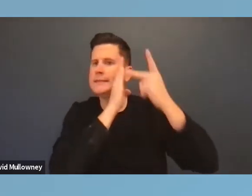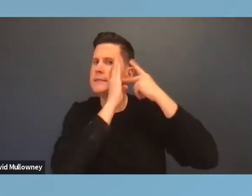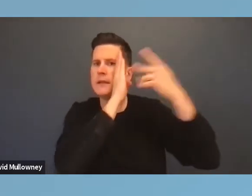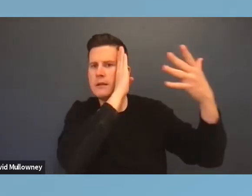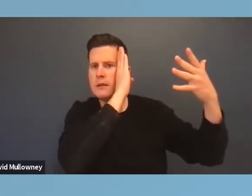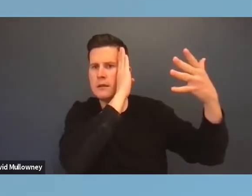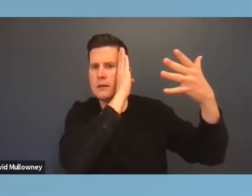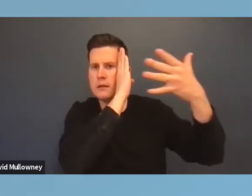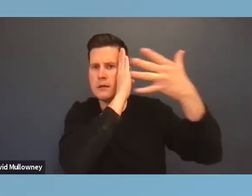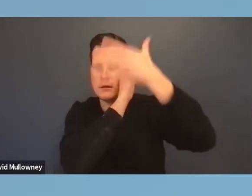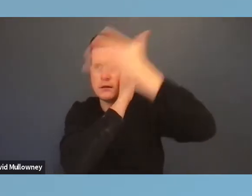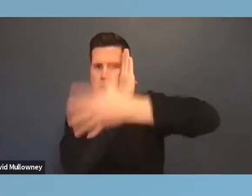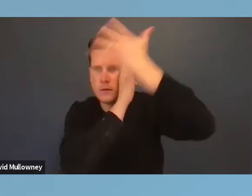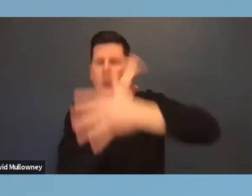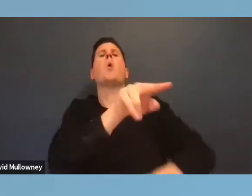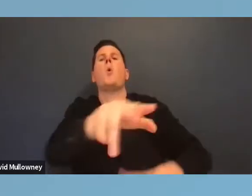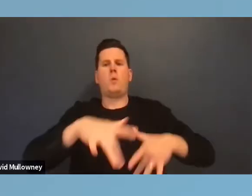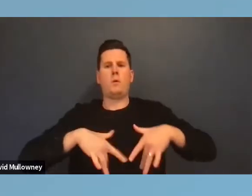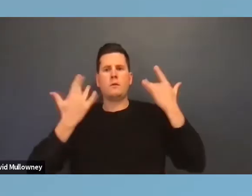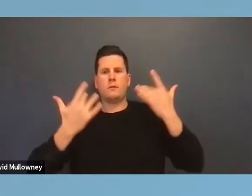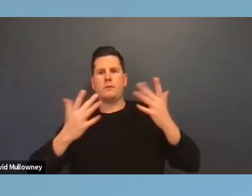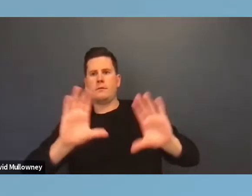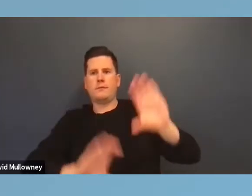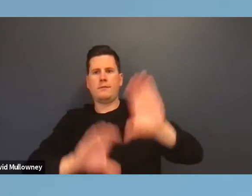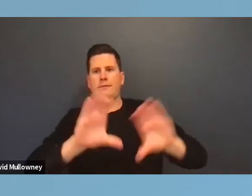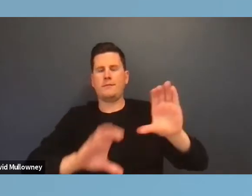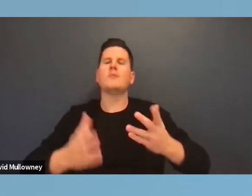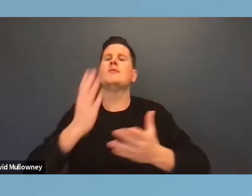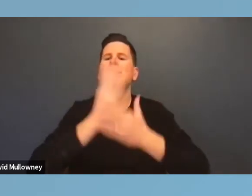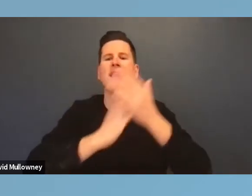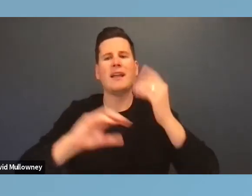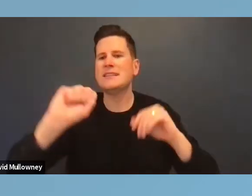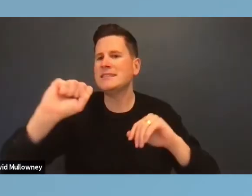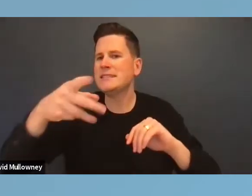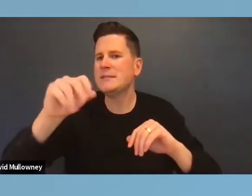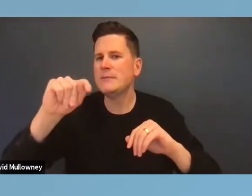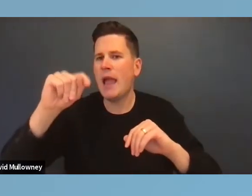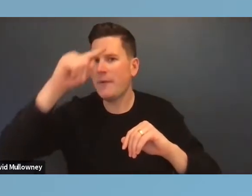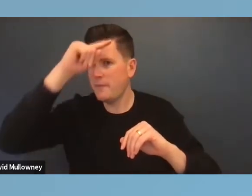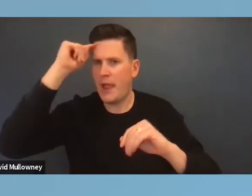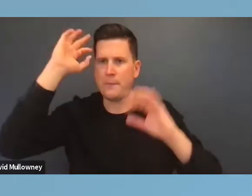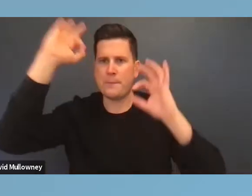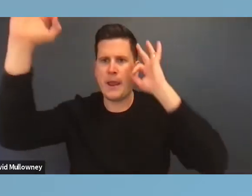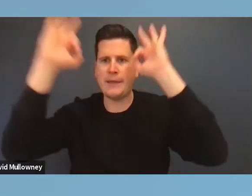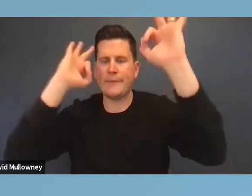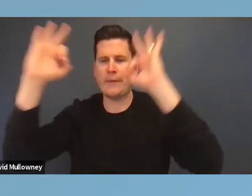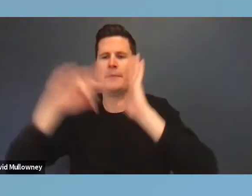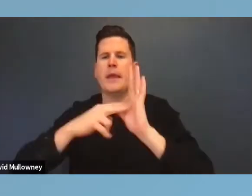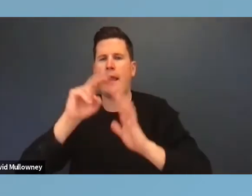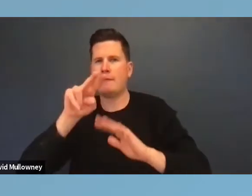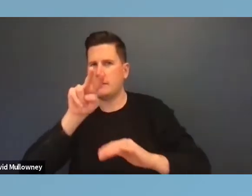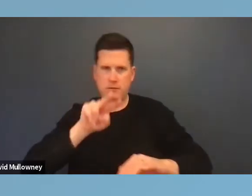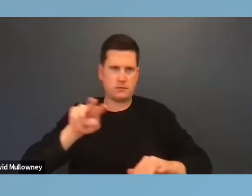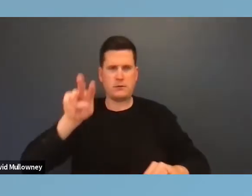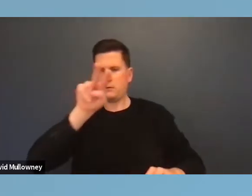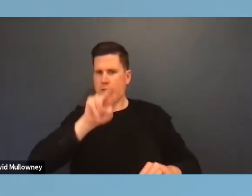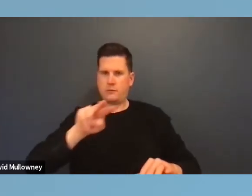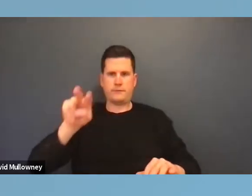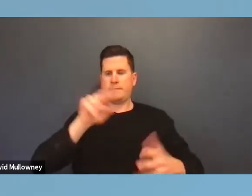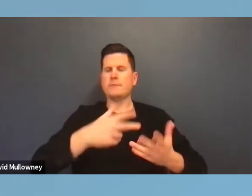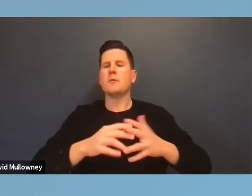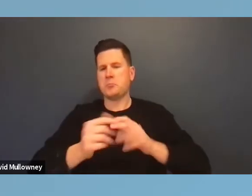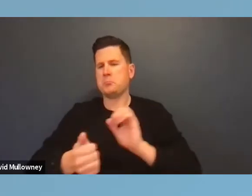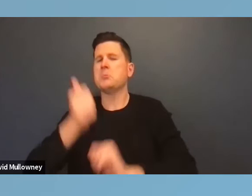peripheral vision until you get right in front of their eyes and then they can see you. Some people have floaters or